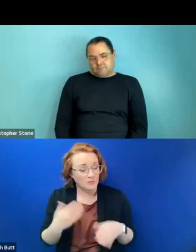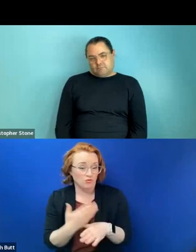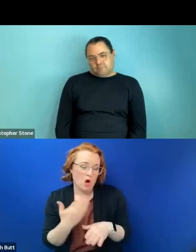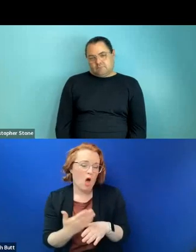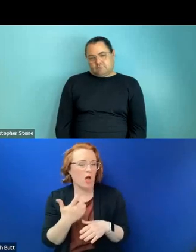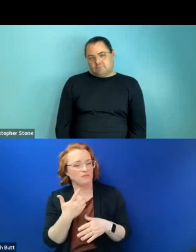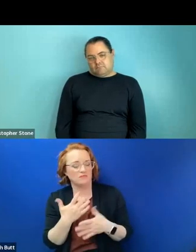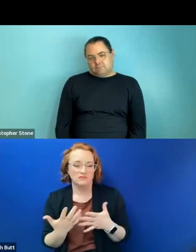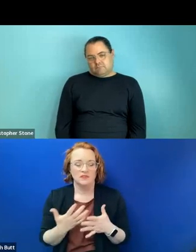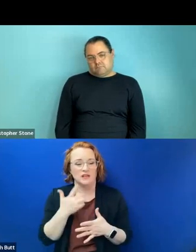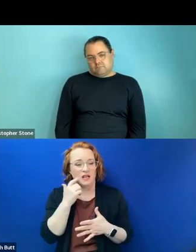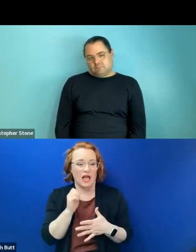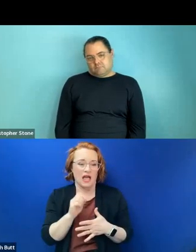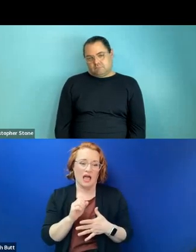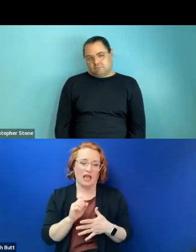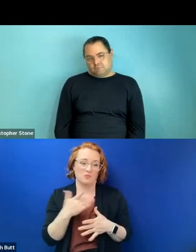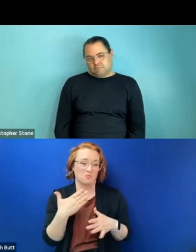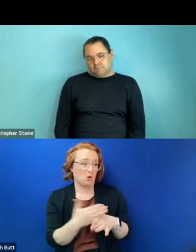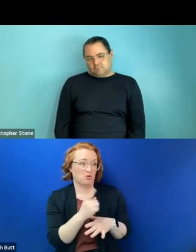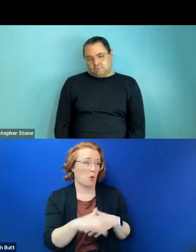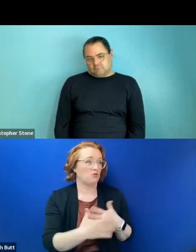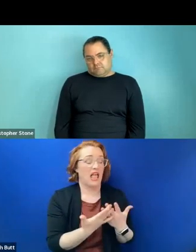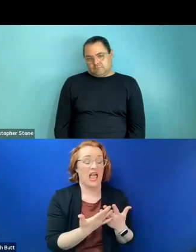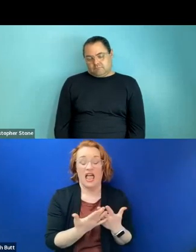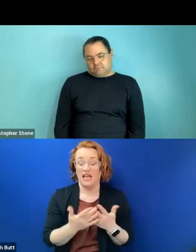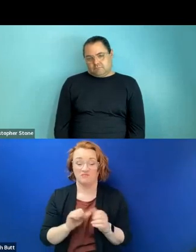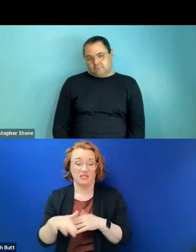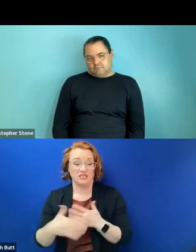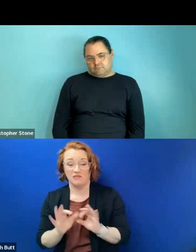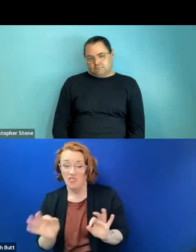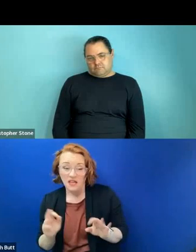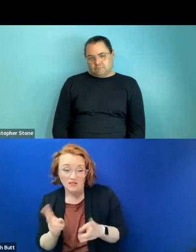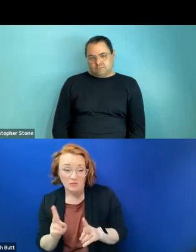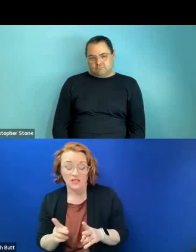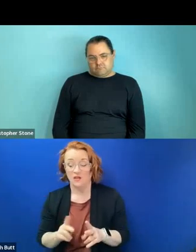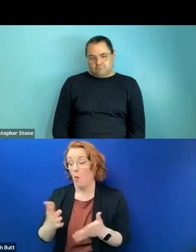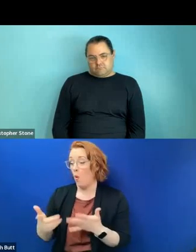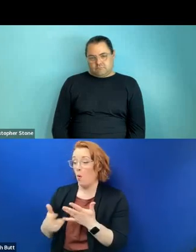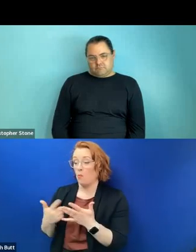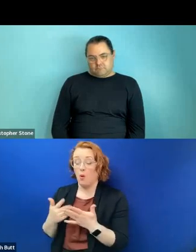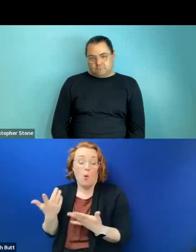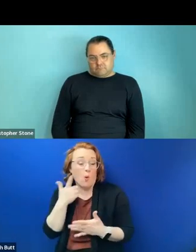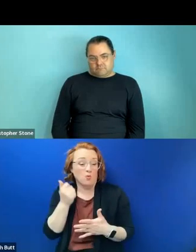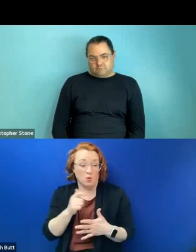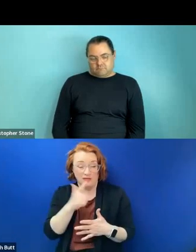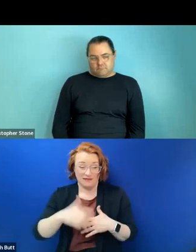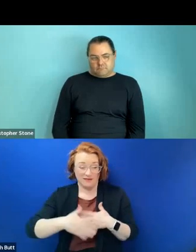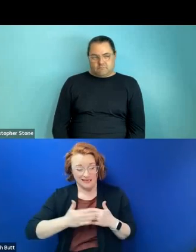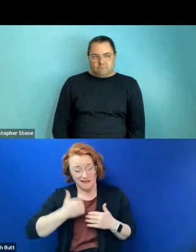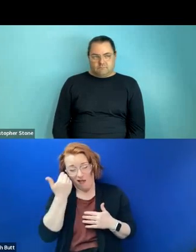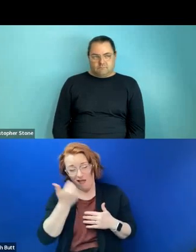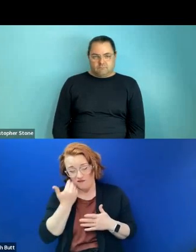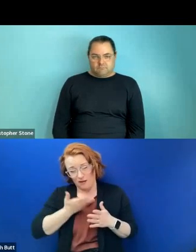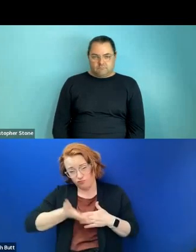might do one job in one day and none the next, and then you might be working for 7 days in a row.